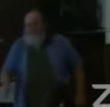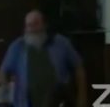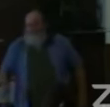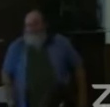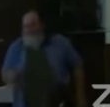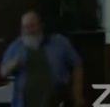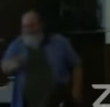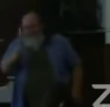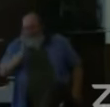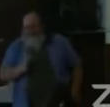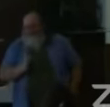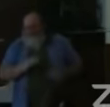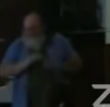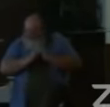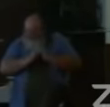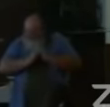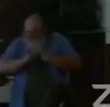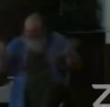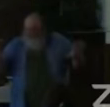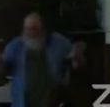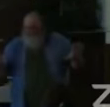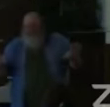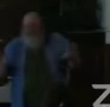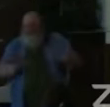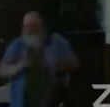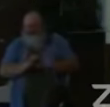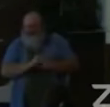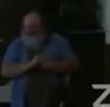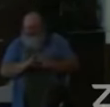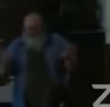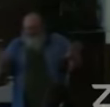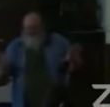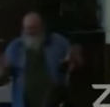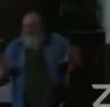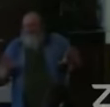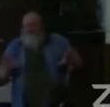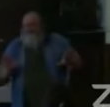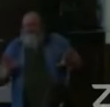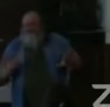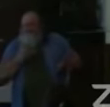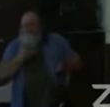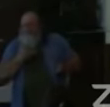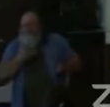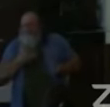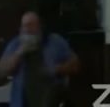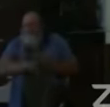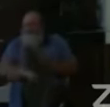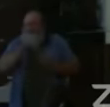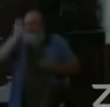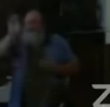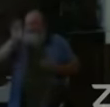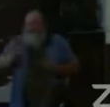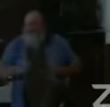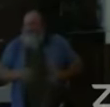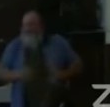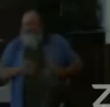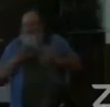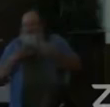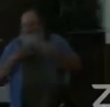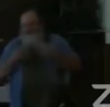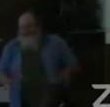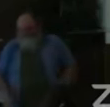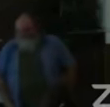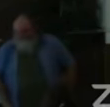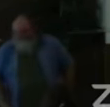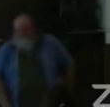away the doubt and the anxiety. Lord, I pray you would take away the stress, Lord God. Lord, I pray that you would take away the darkness, Lord, that dark cloud that